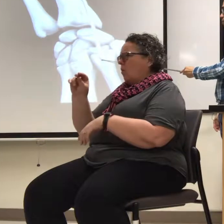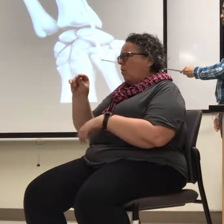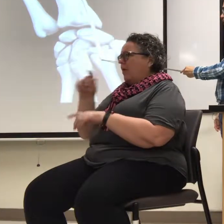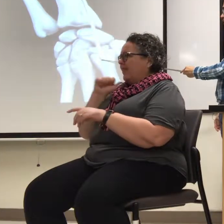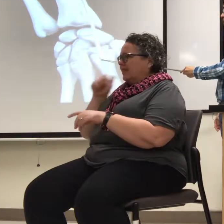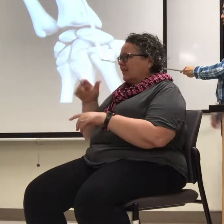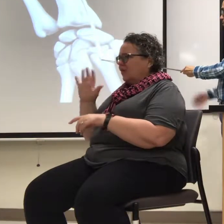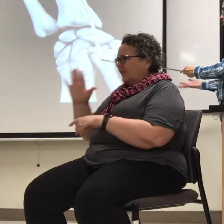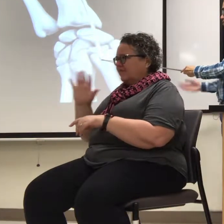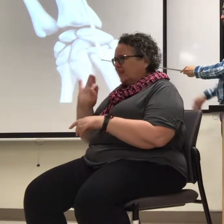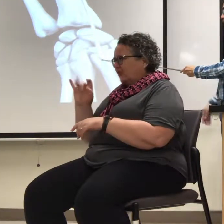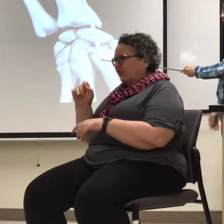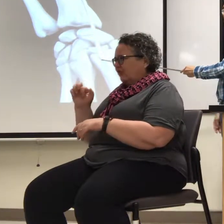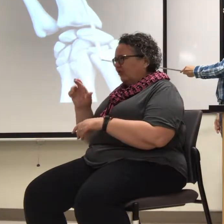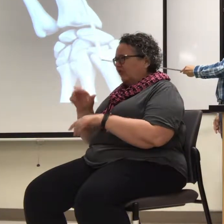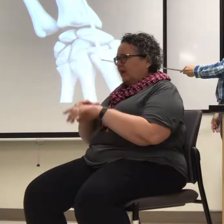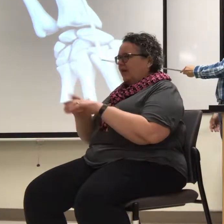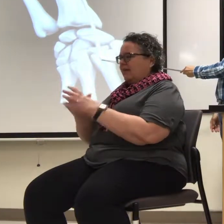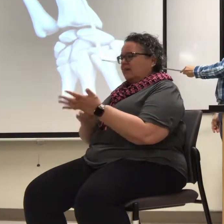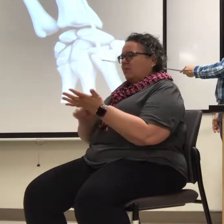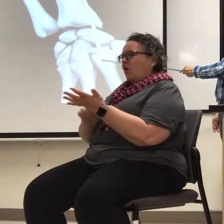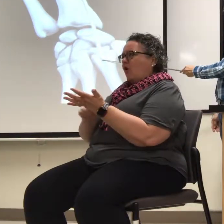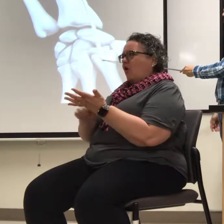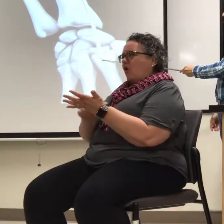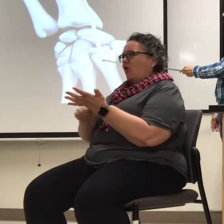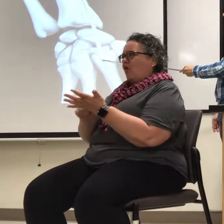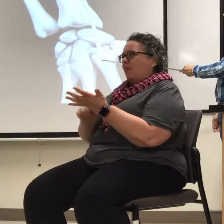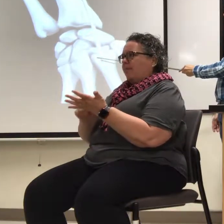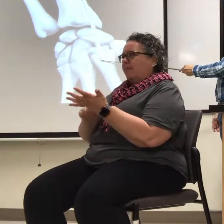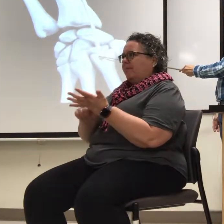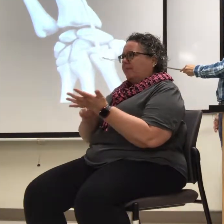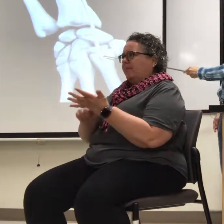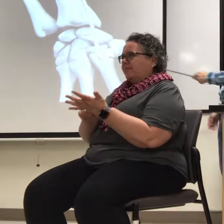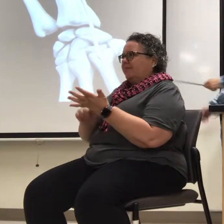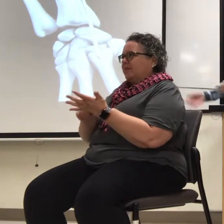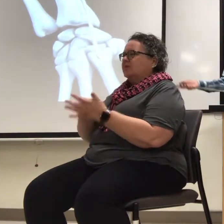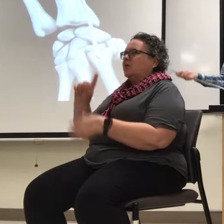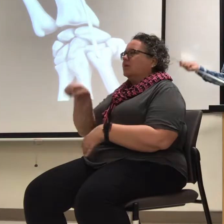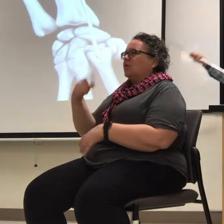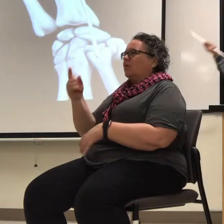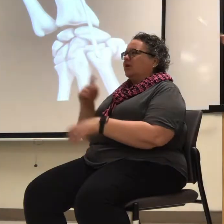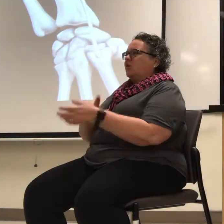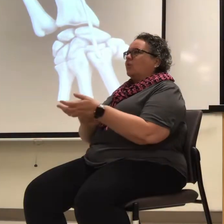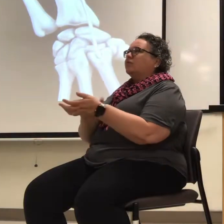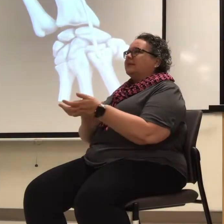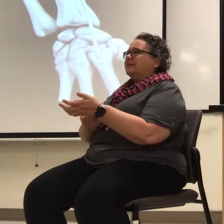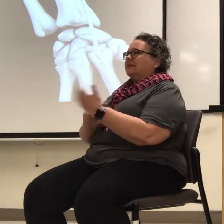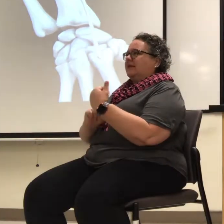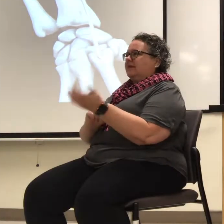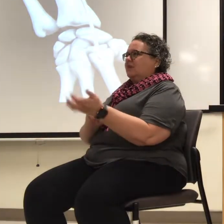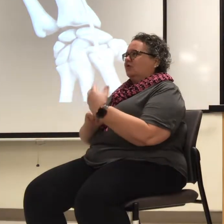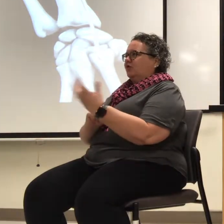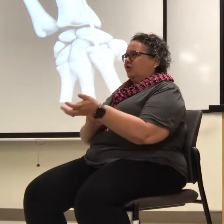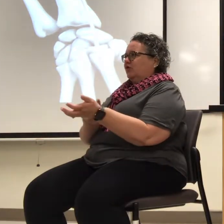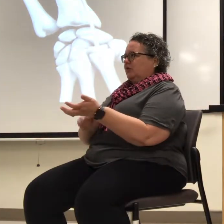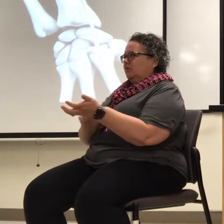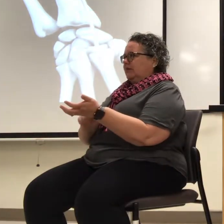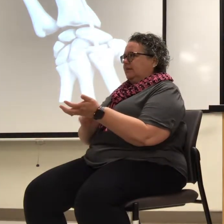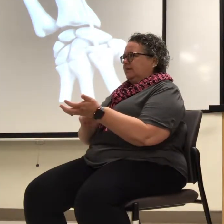your fingers. That's the palm of your hand. Okay. So it's only your wrist extensor.